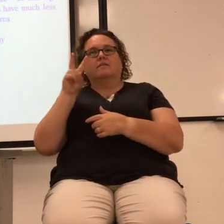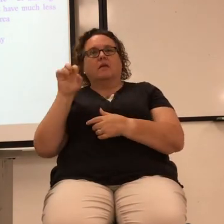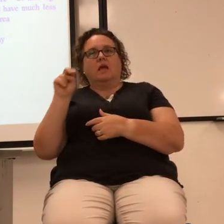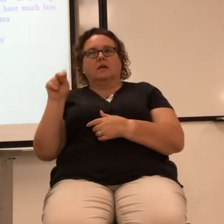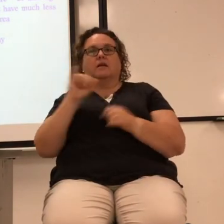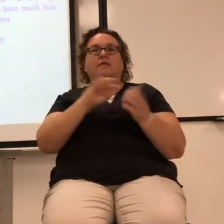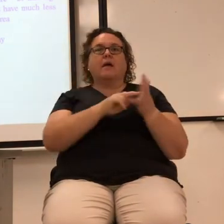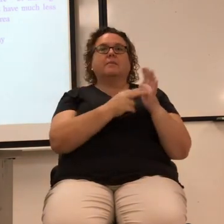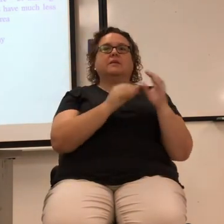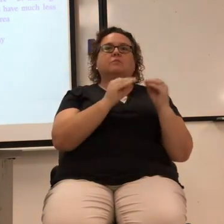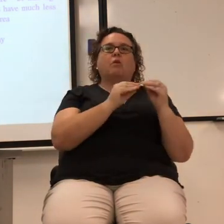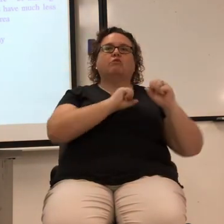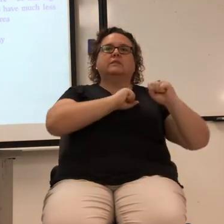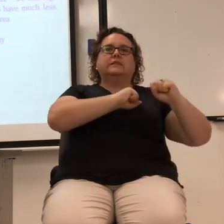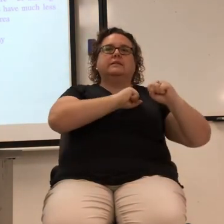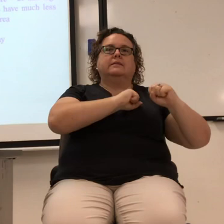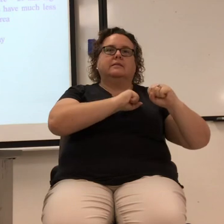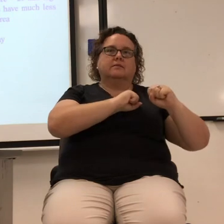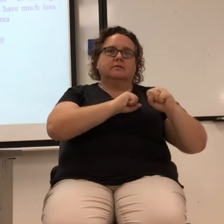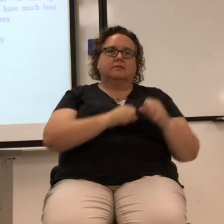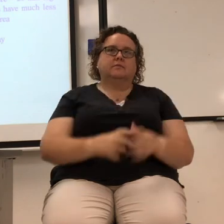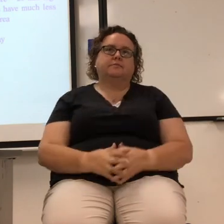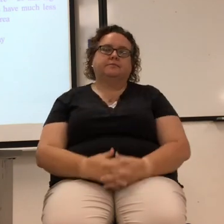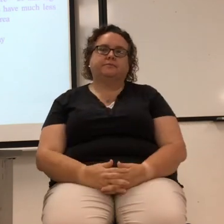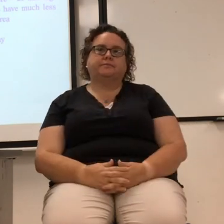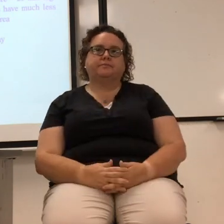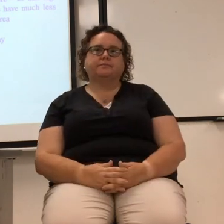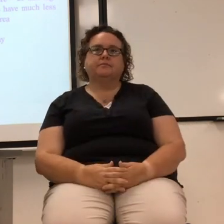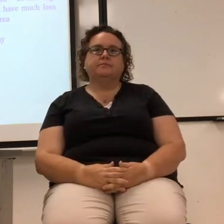provides more resistance.